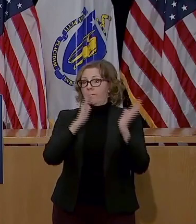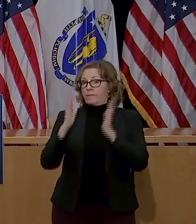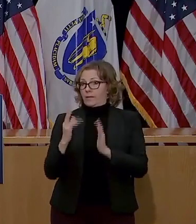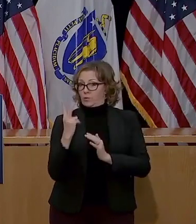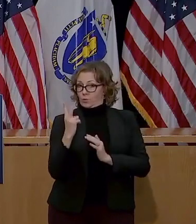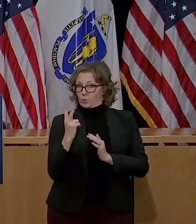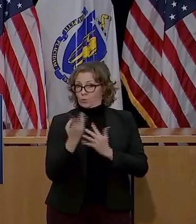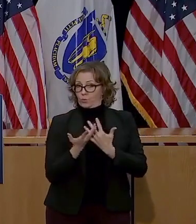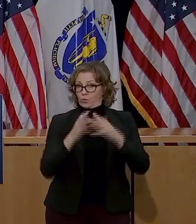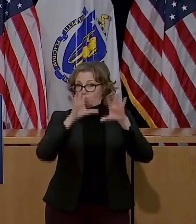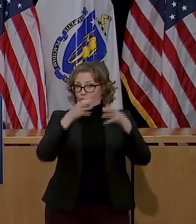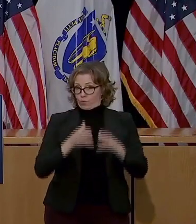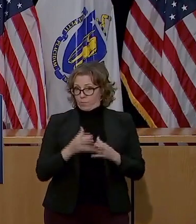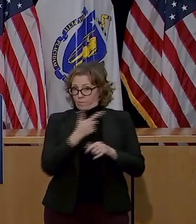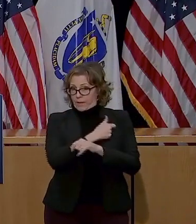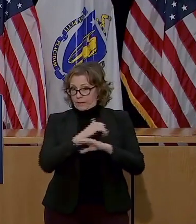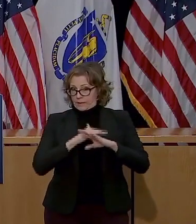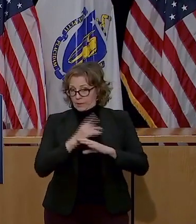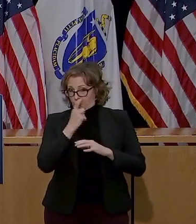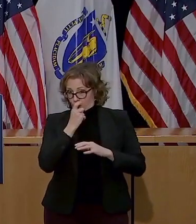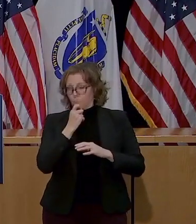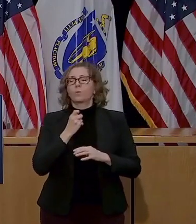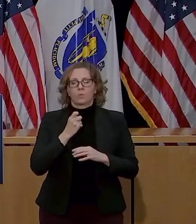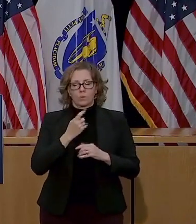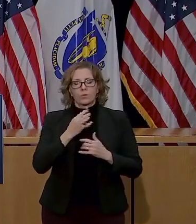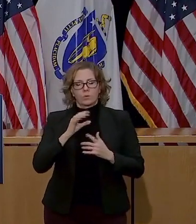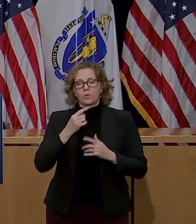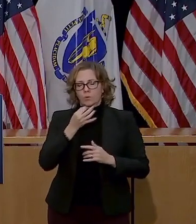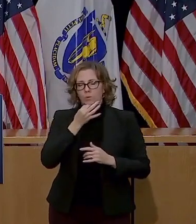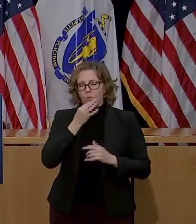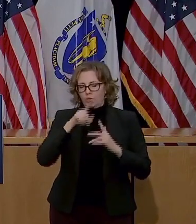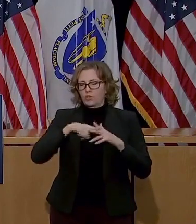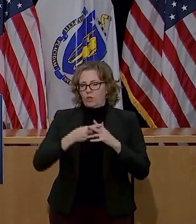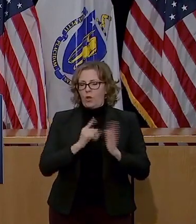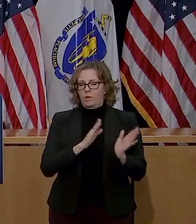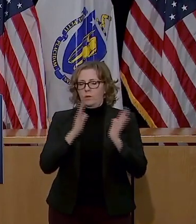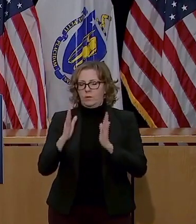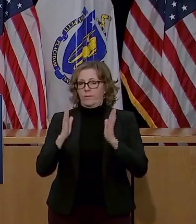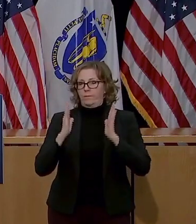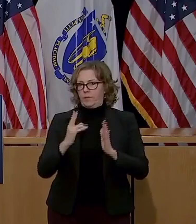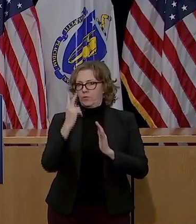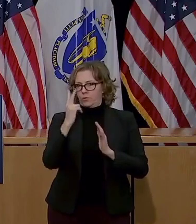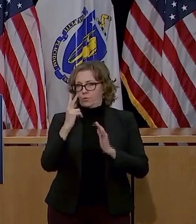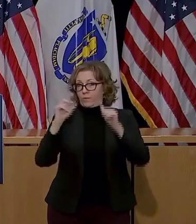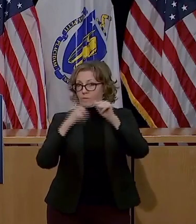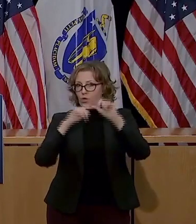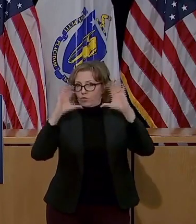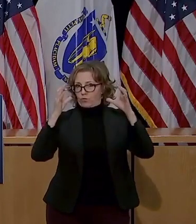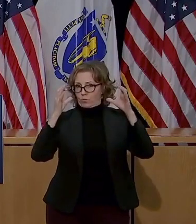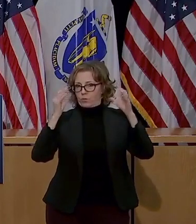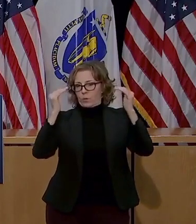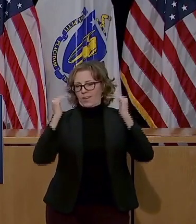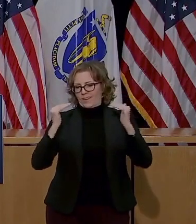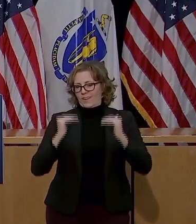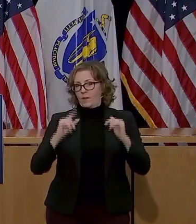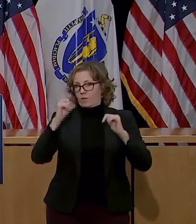Phase 2 vaccines will begin for the first priority group, that's everyone over the age of 75,